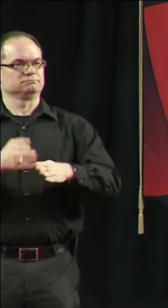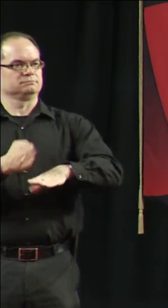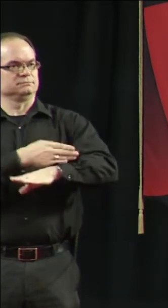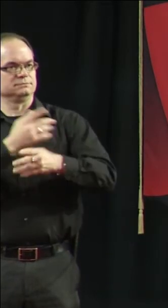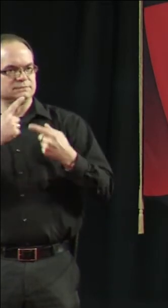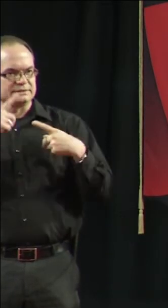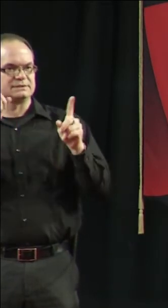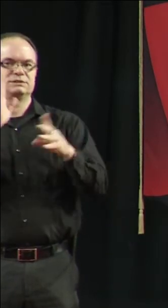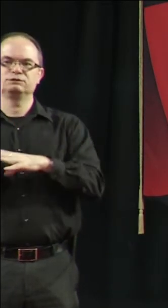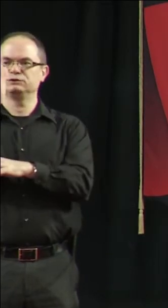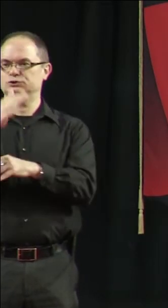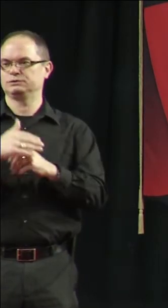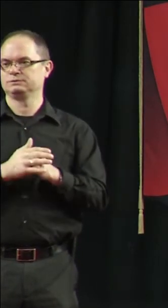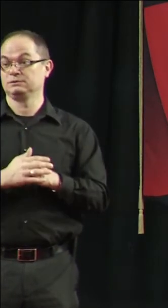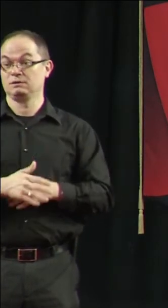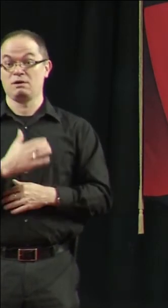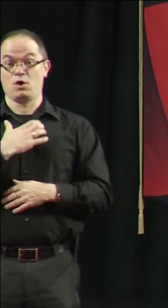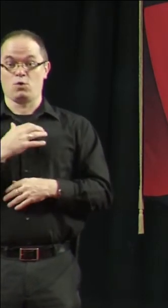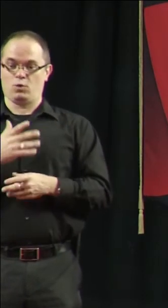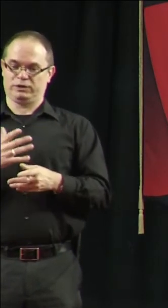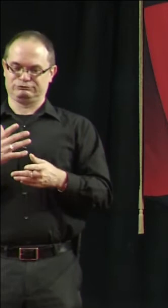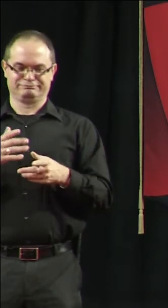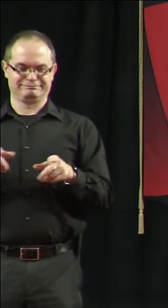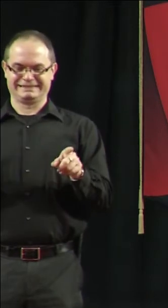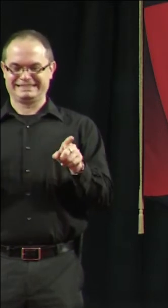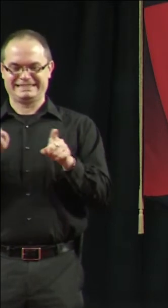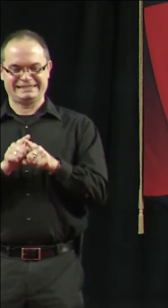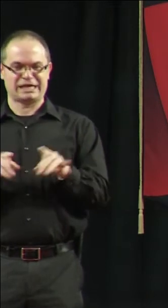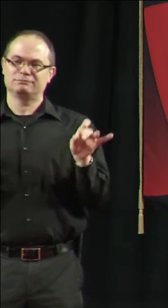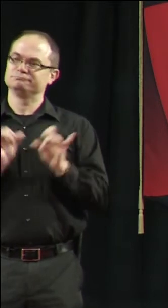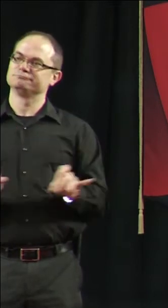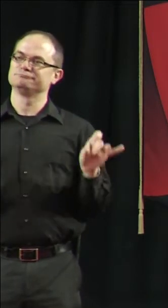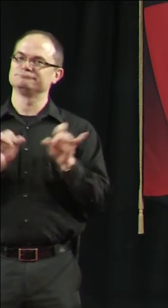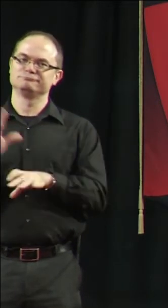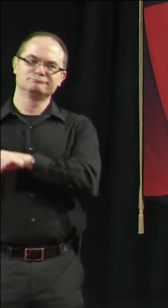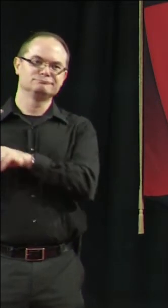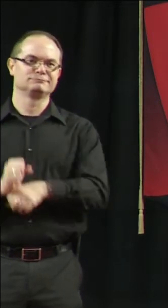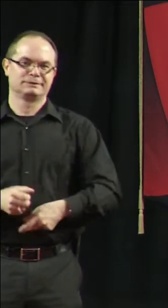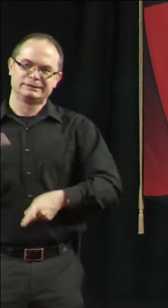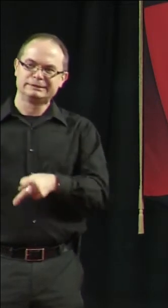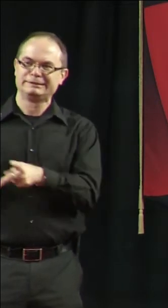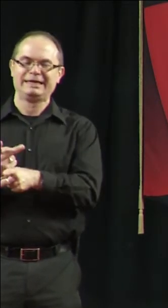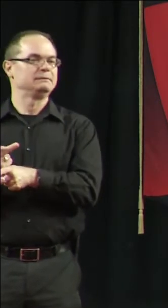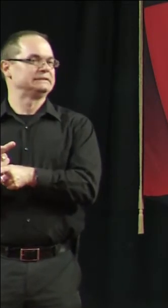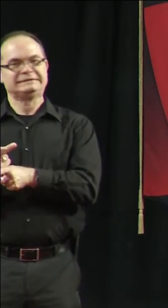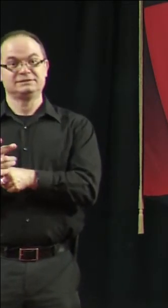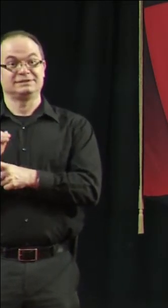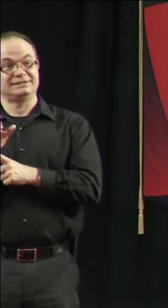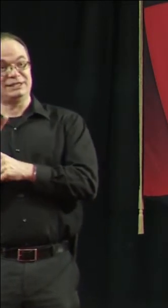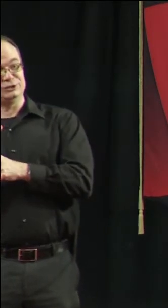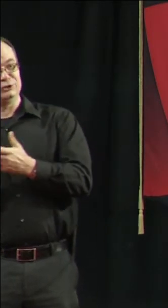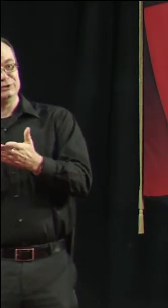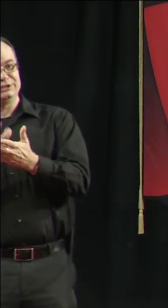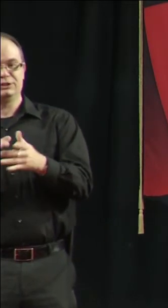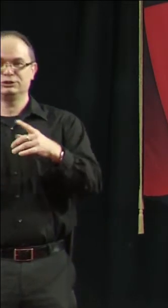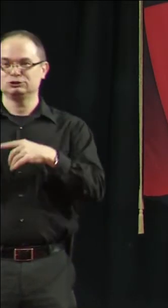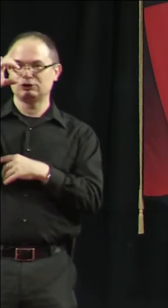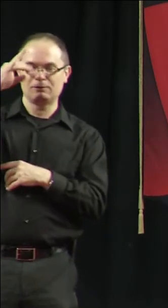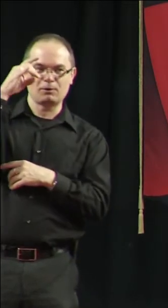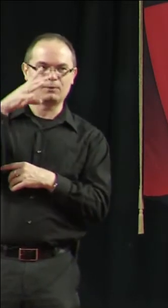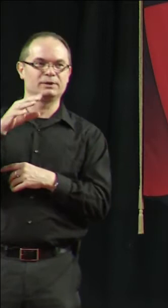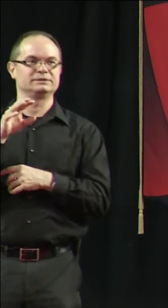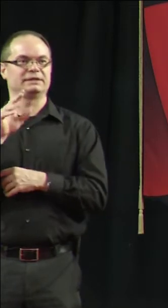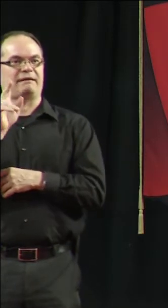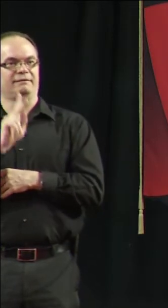future. Although I wish we could keep the same school routine that consists of the Setzer Center, Starbucks, and